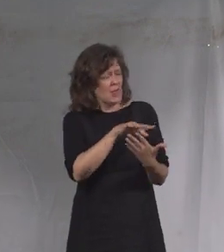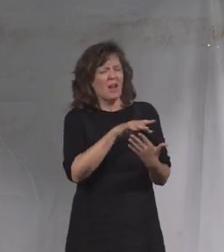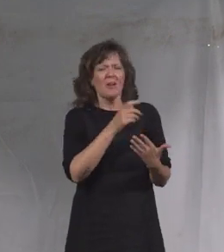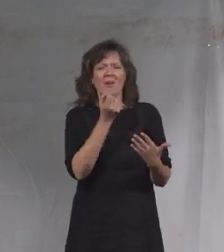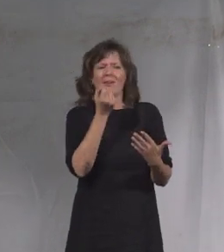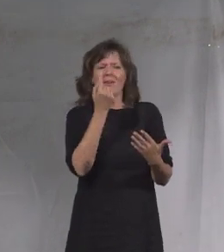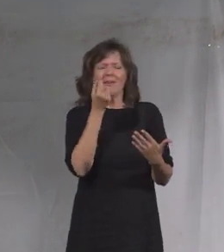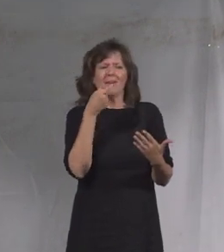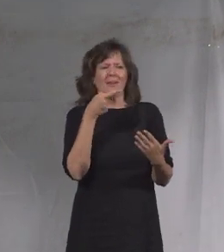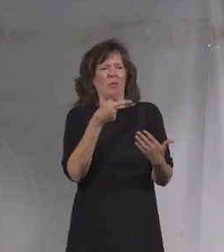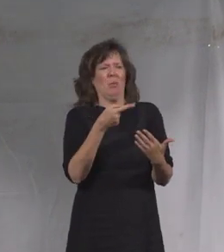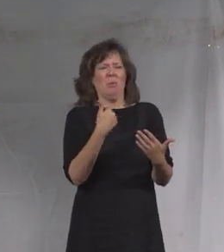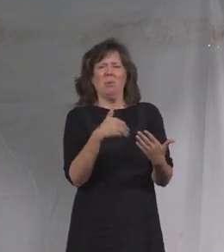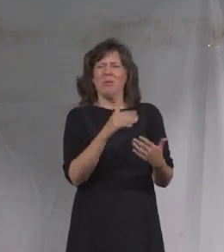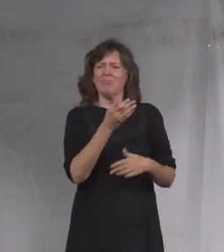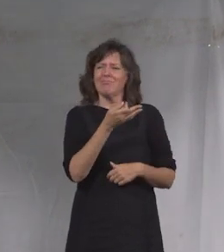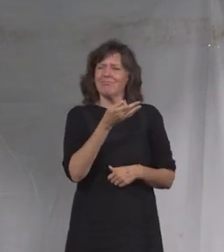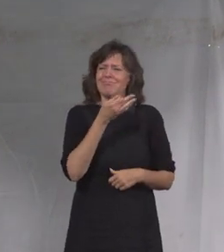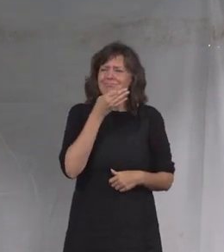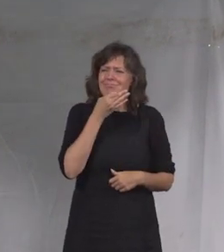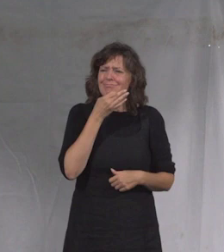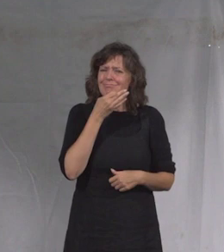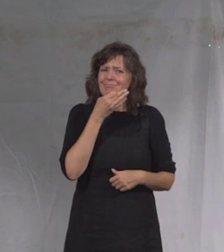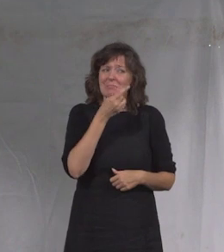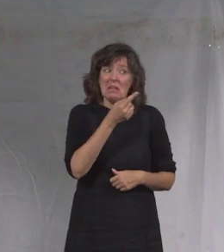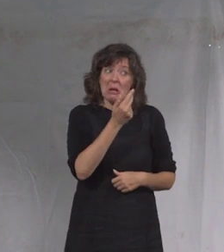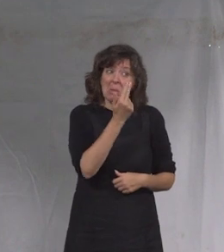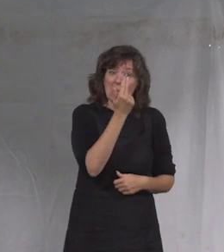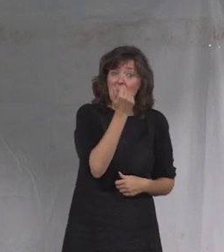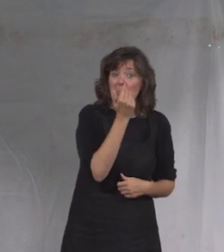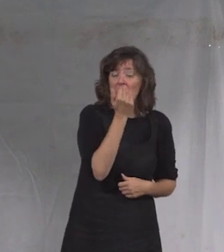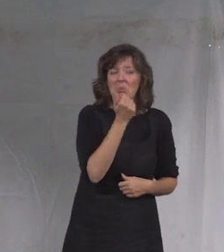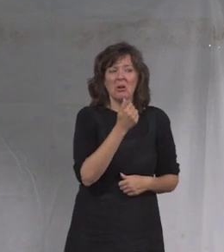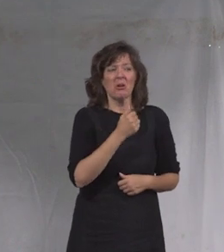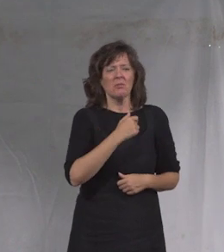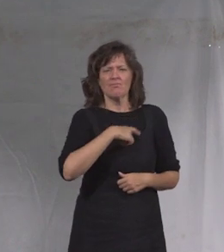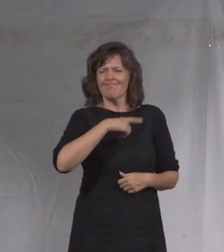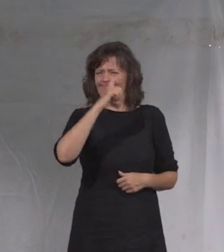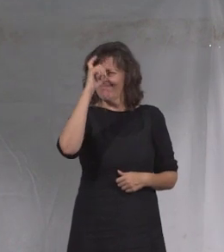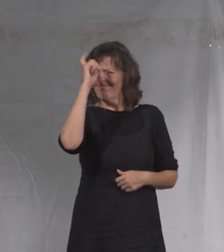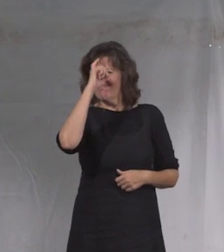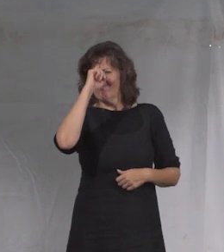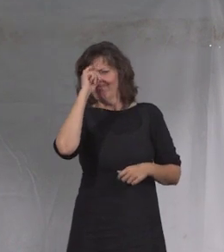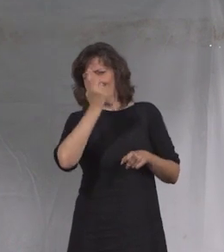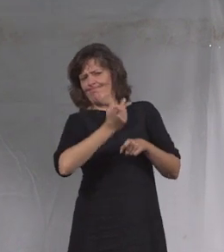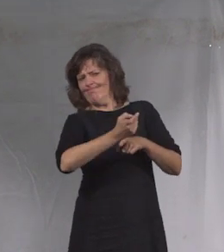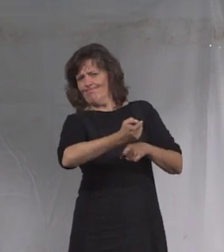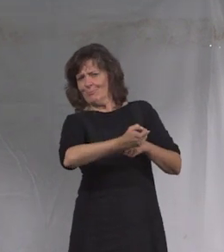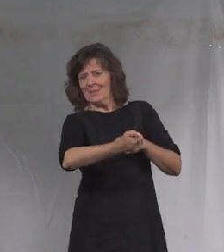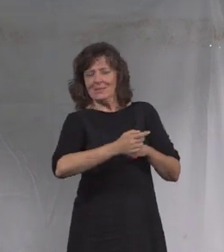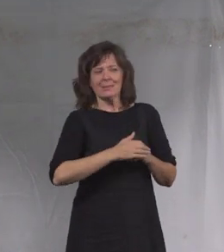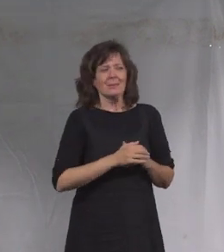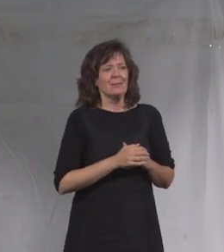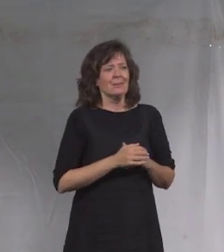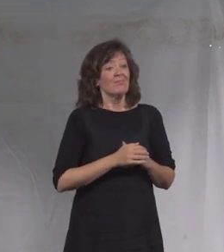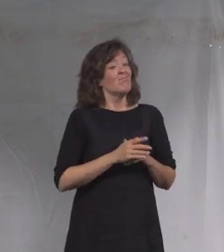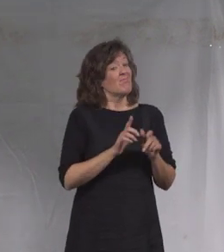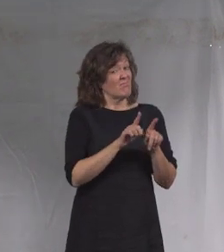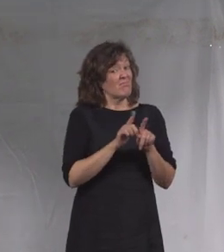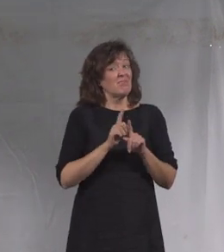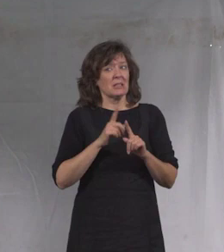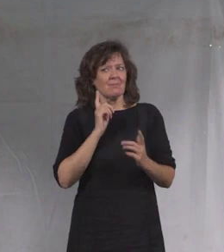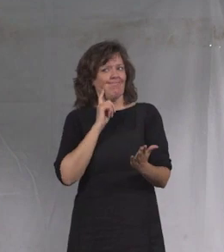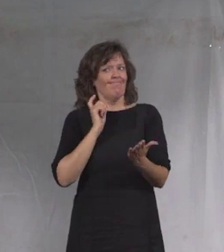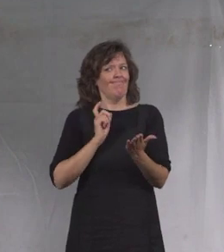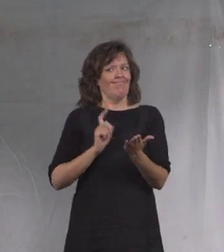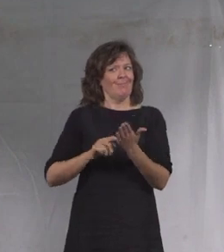adept at humor, wit, and social observation. The goodness of his stories